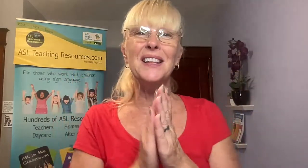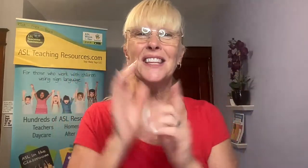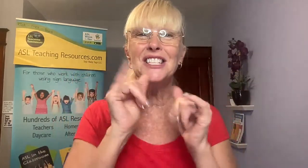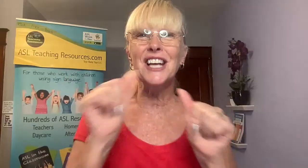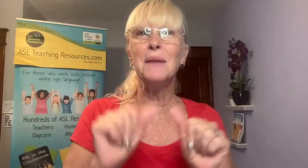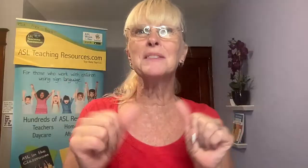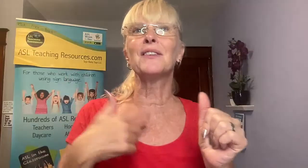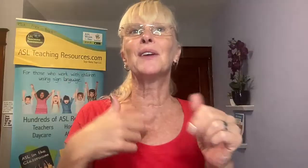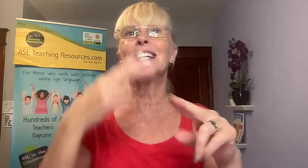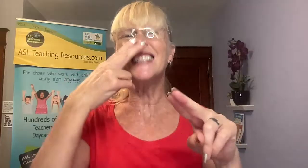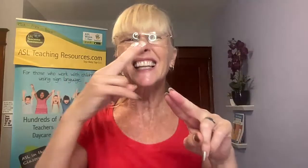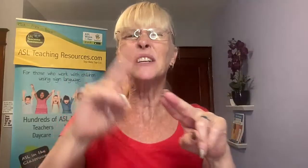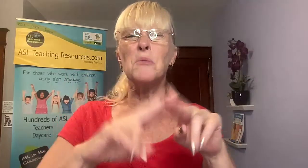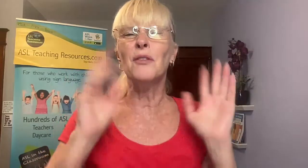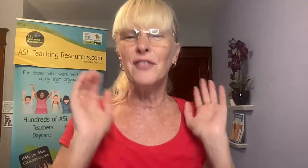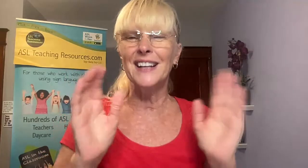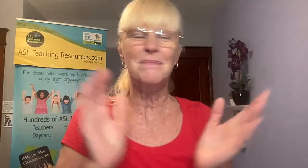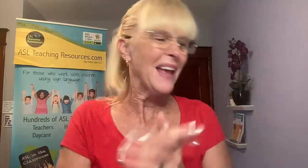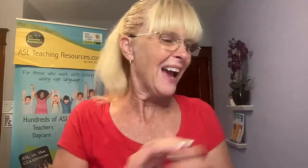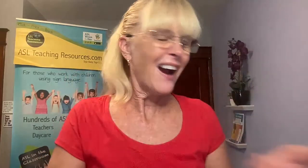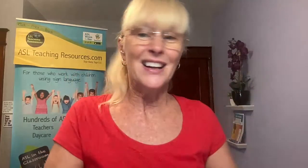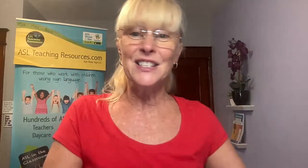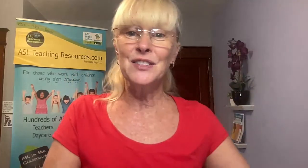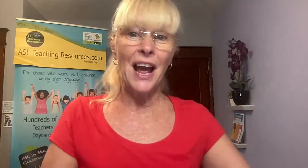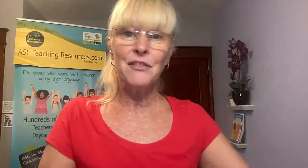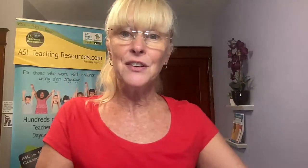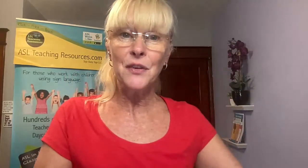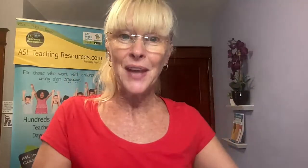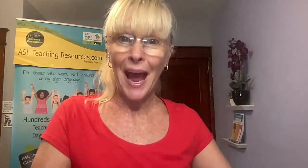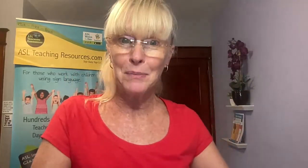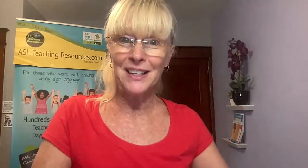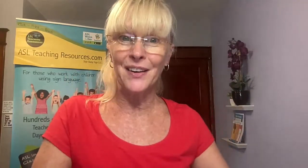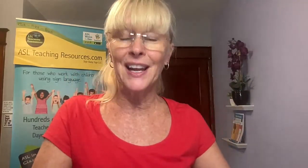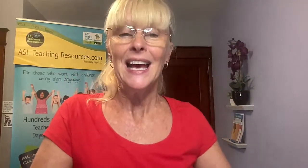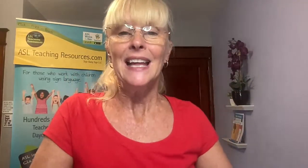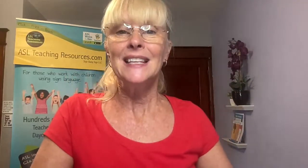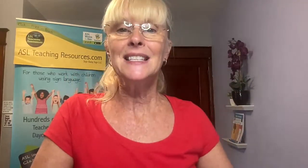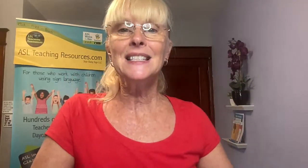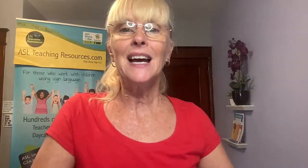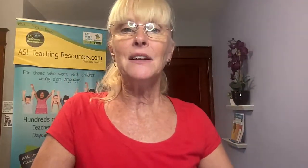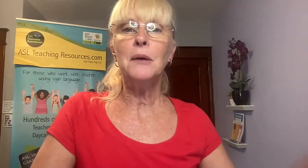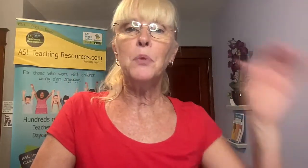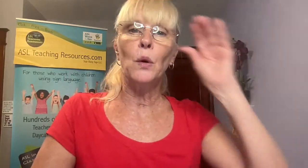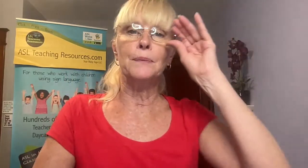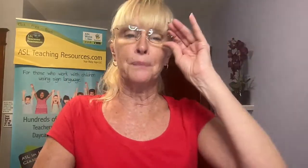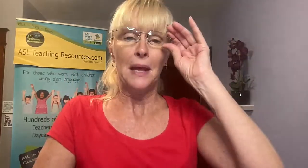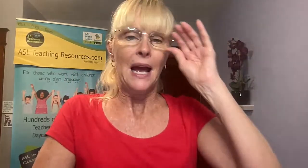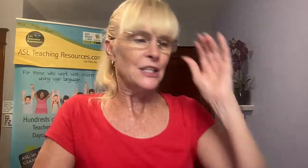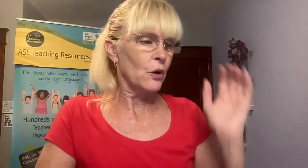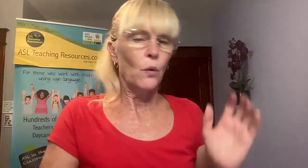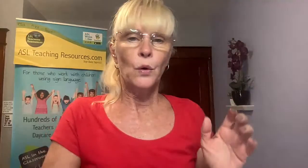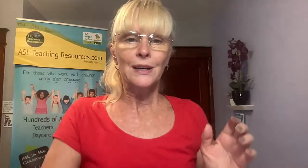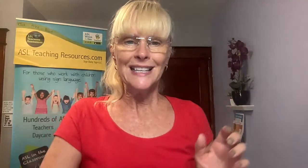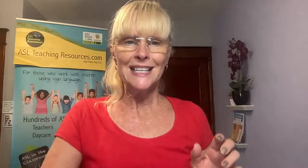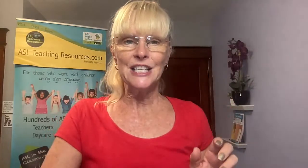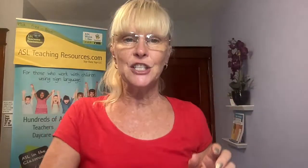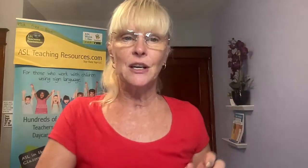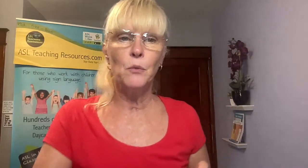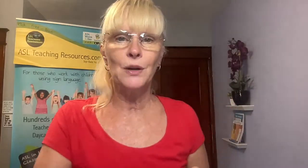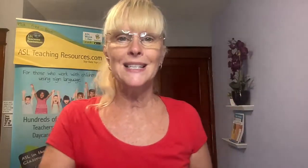the shape, so it's a little more fun. All right, so now for the vocabulary. This is kind of important. So we're going to teach them, we're going to